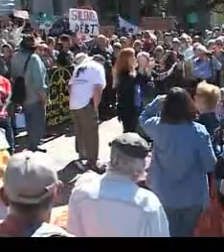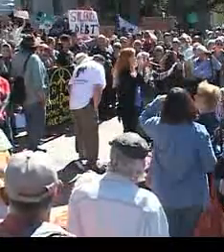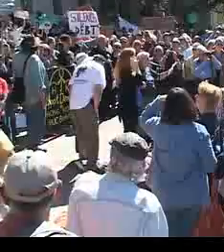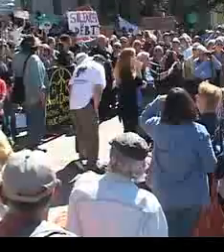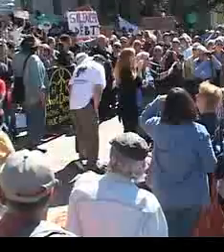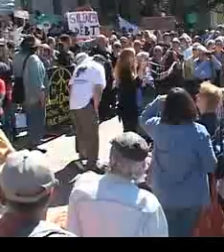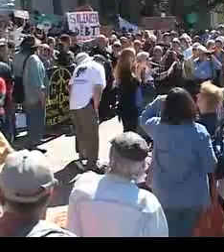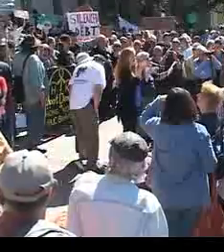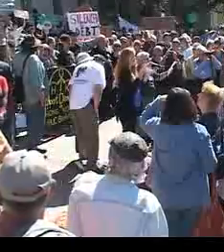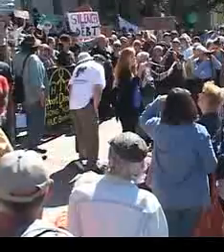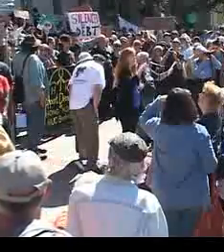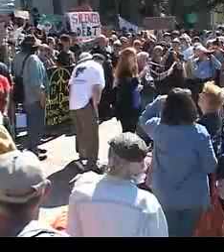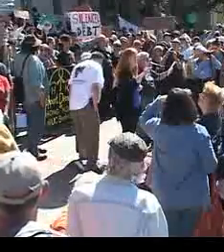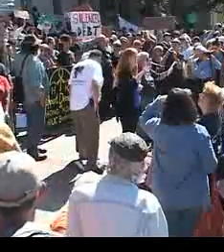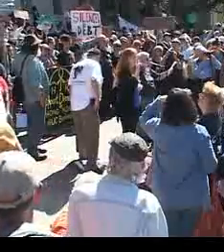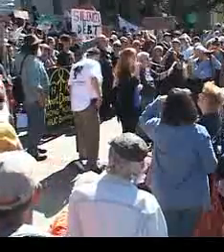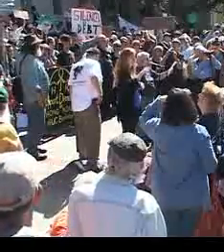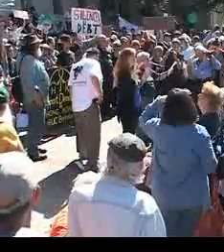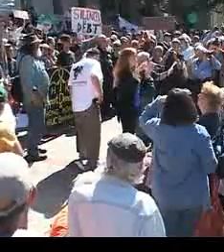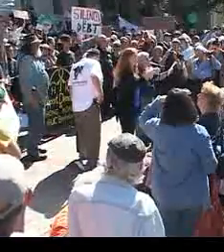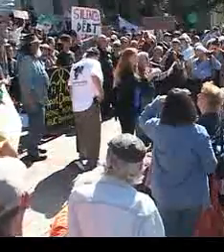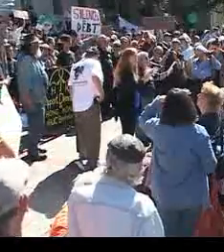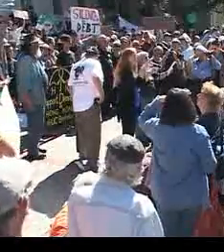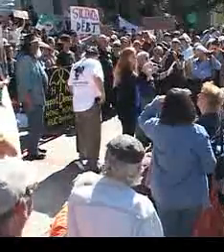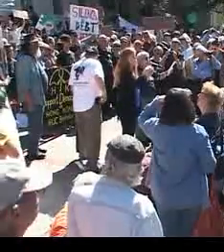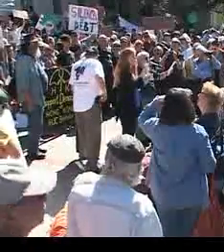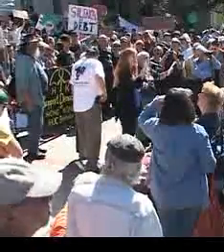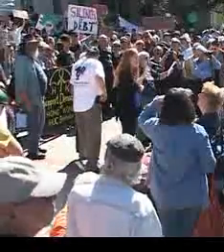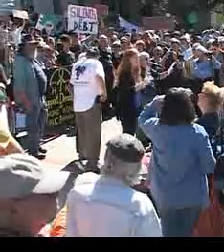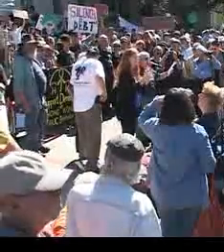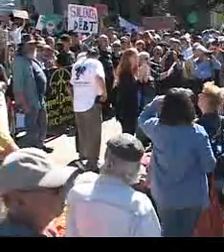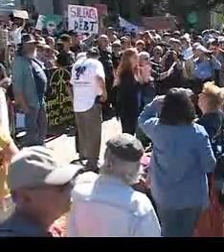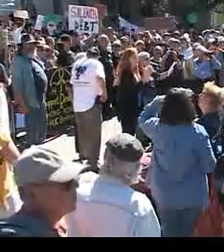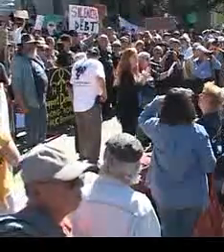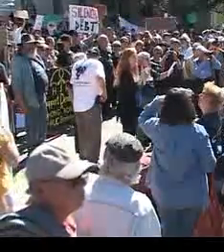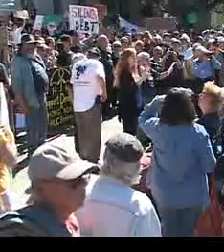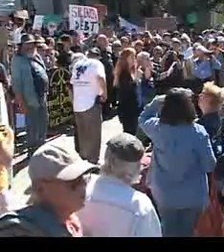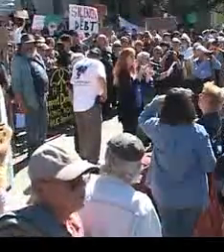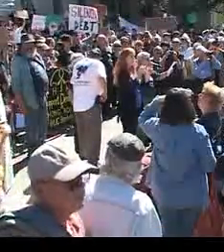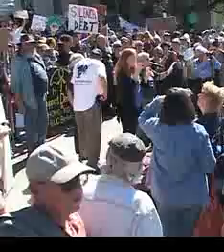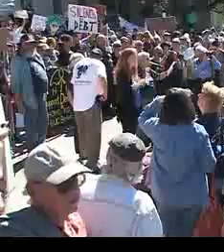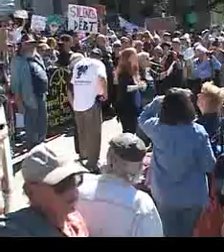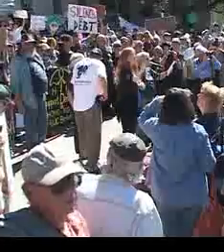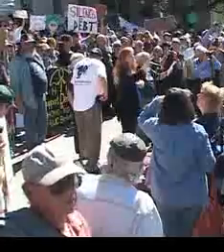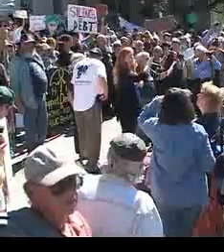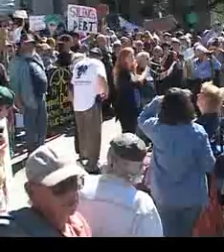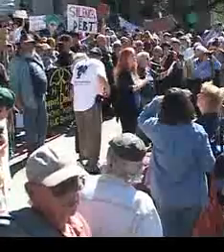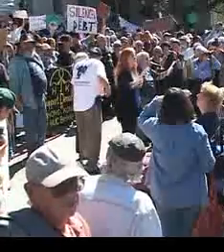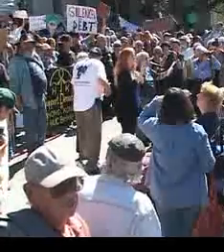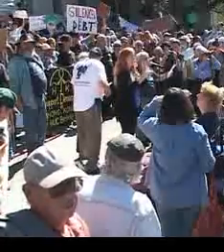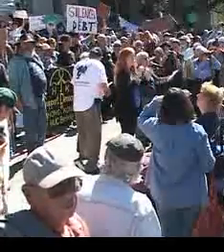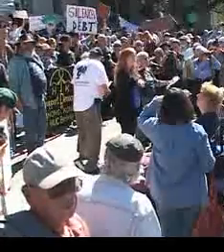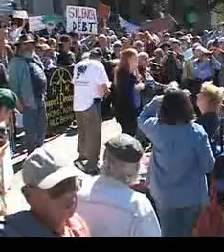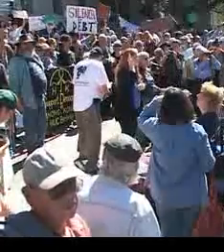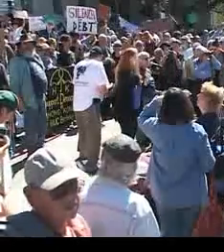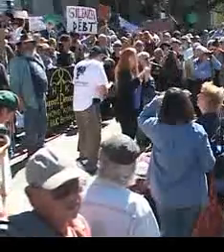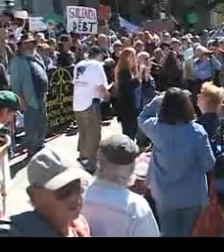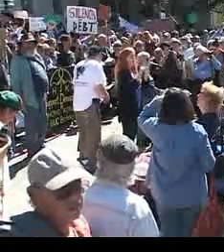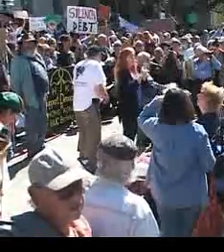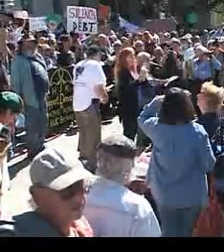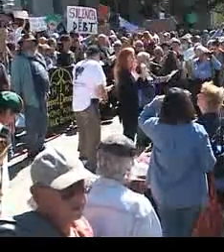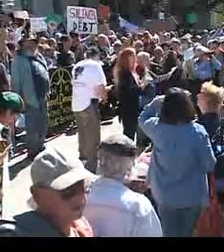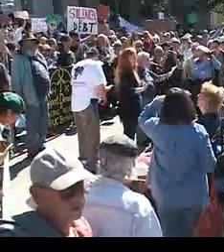a coalition that included African Americans, Indigenous Peoples from all over the world, Asian Americans,